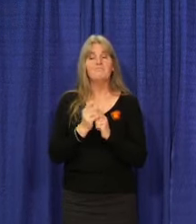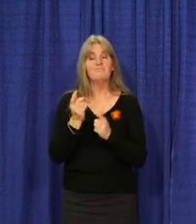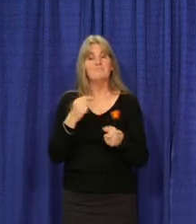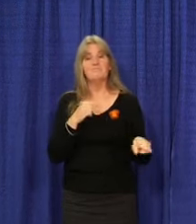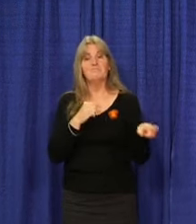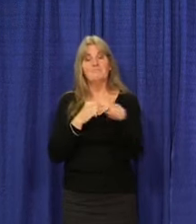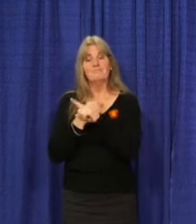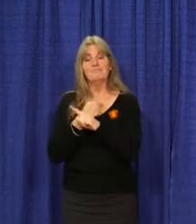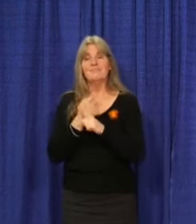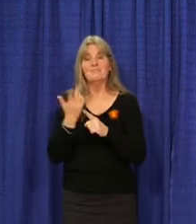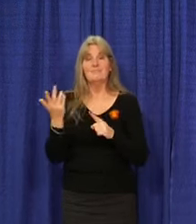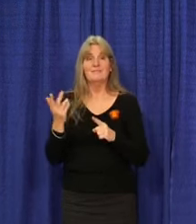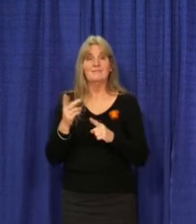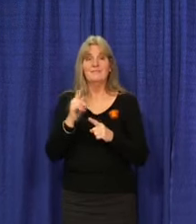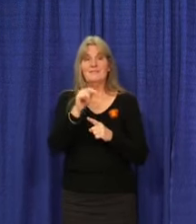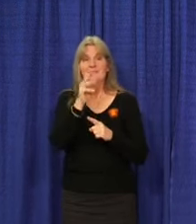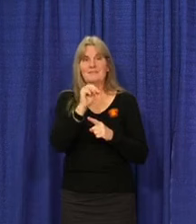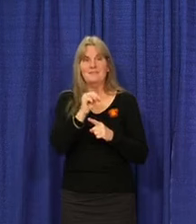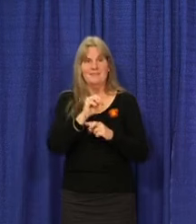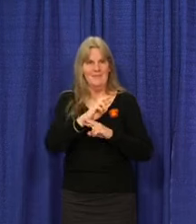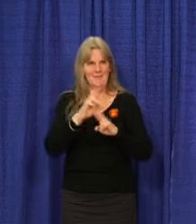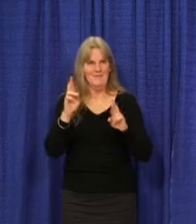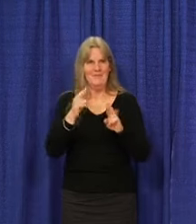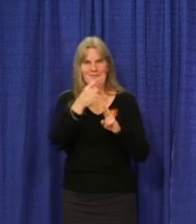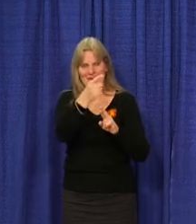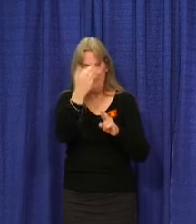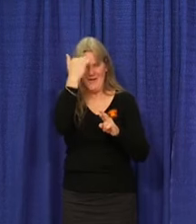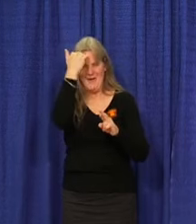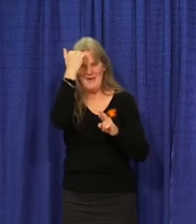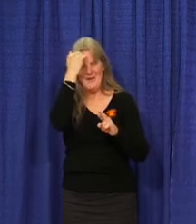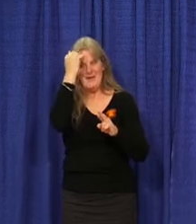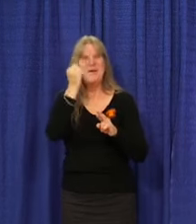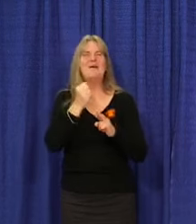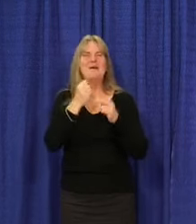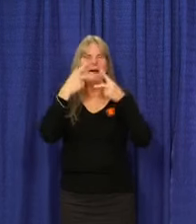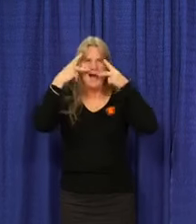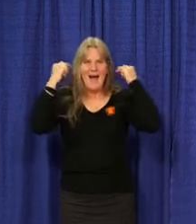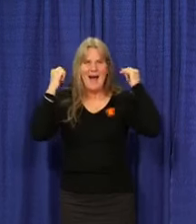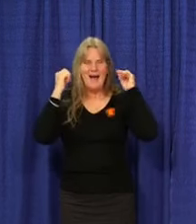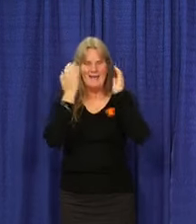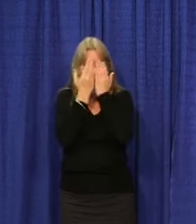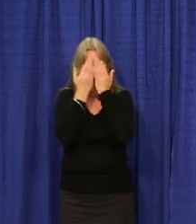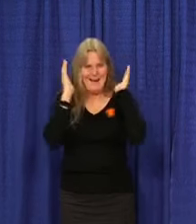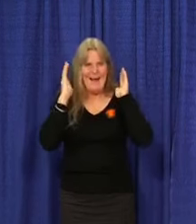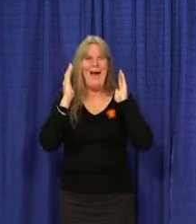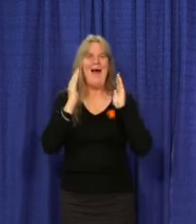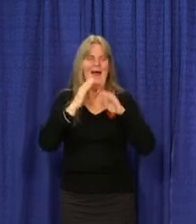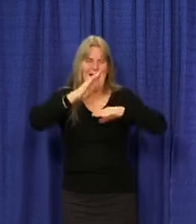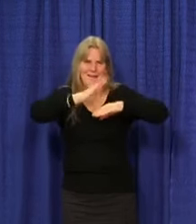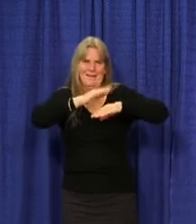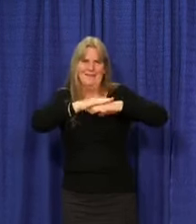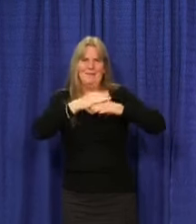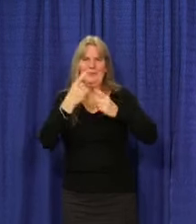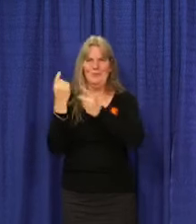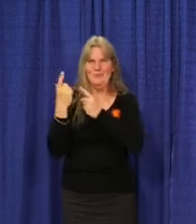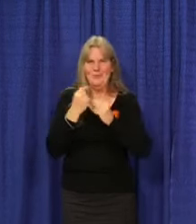Everyone, particularly Tim, is waiting for guidance on Halloween. I'm happy to offer some guidance on just how to do